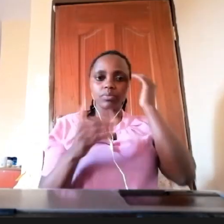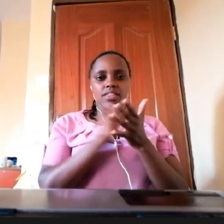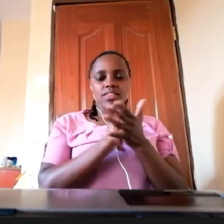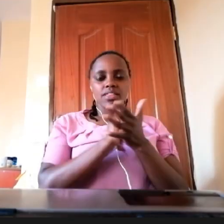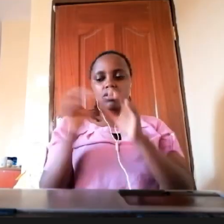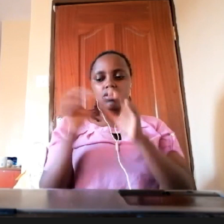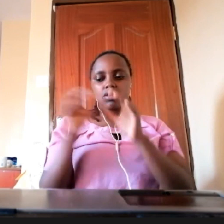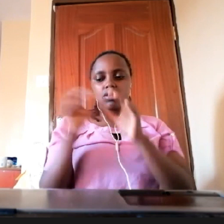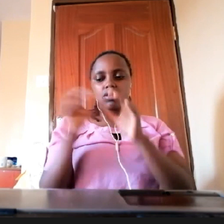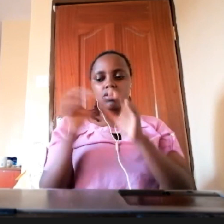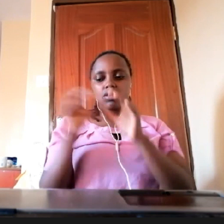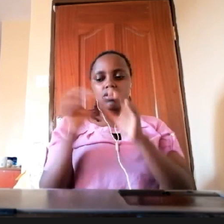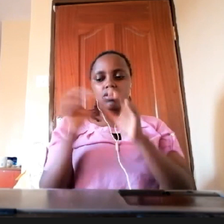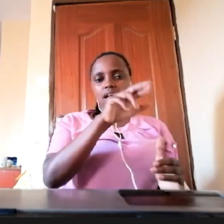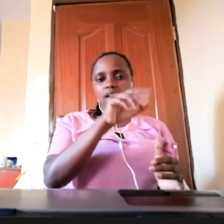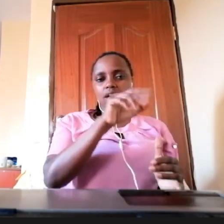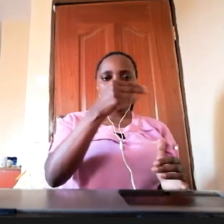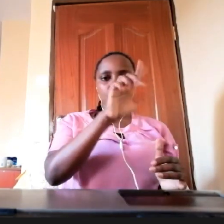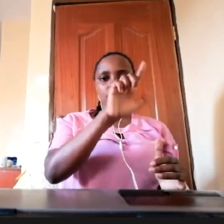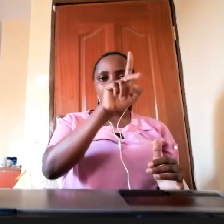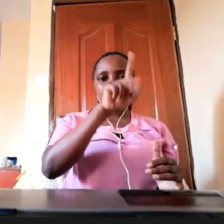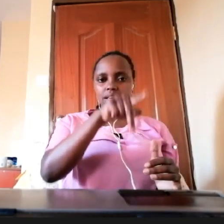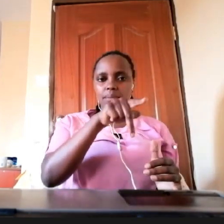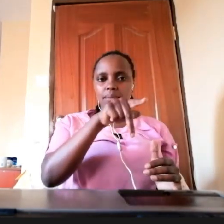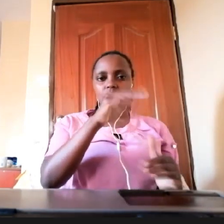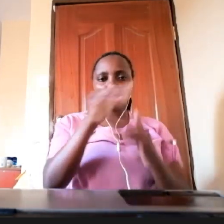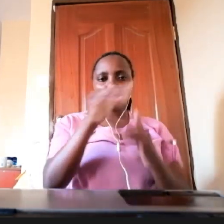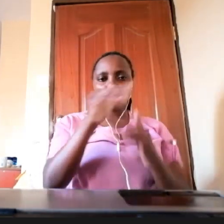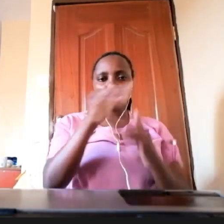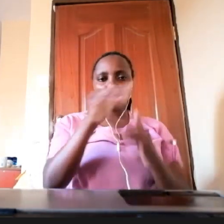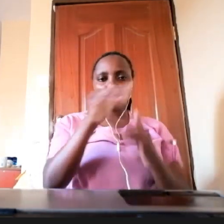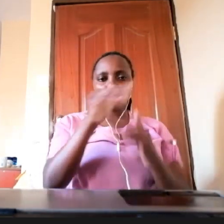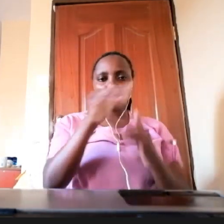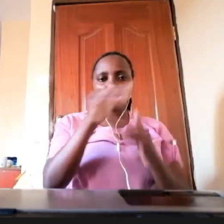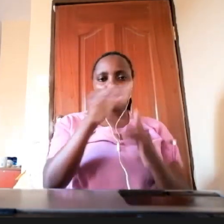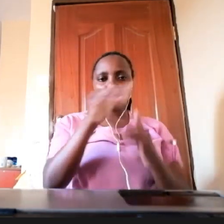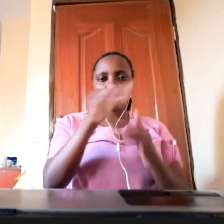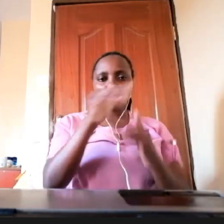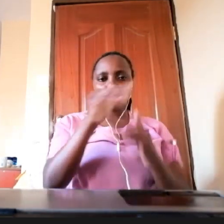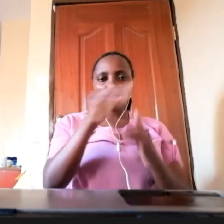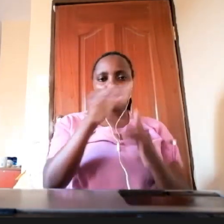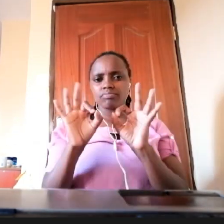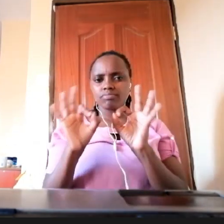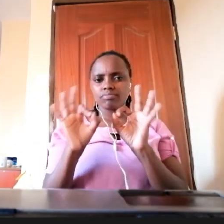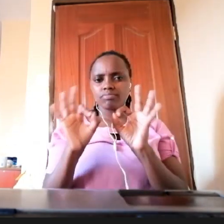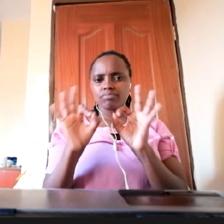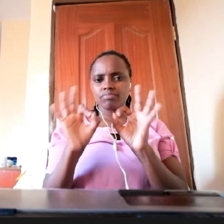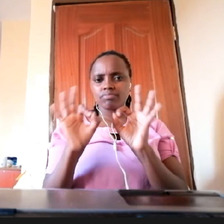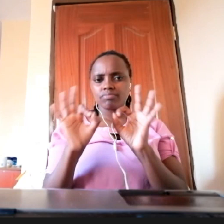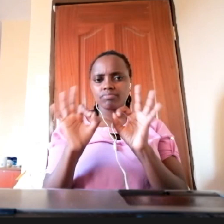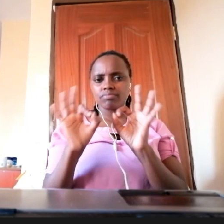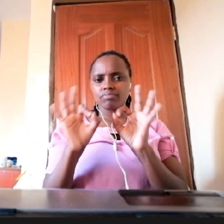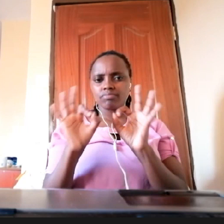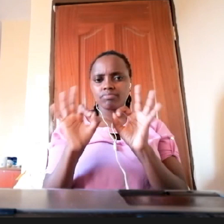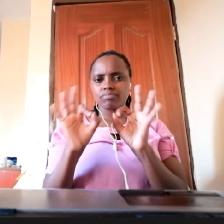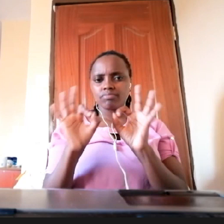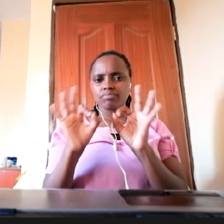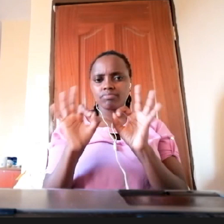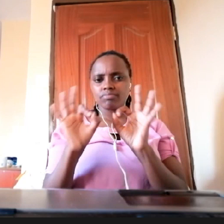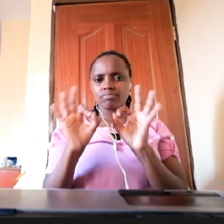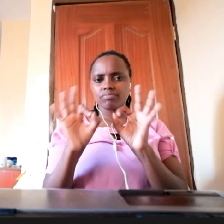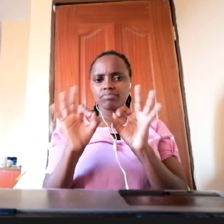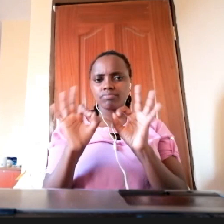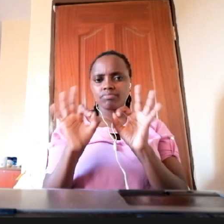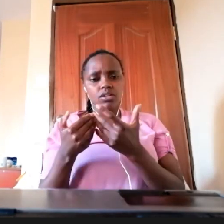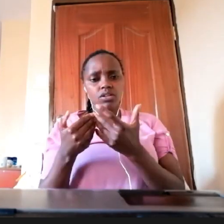Secretariat, ILO, Philip, Adiam, for really a fantastic participation, a